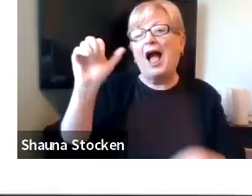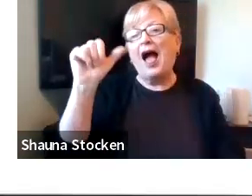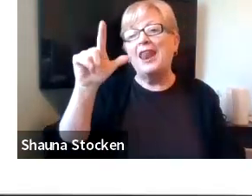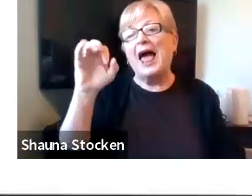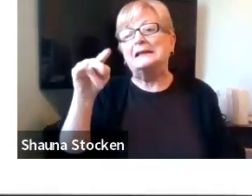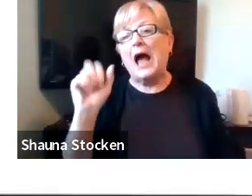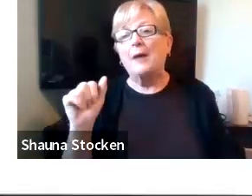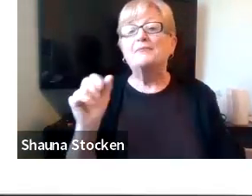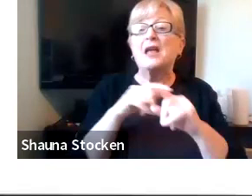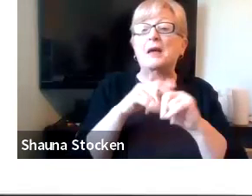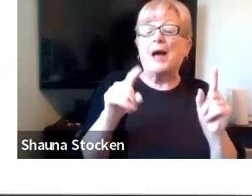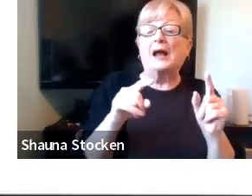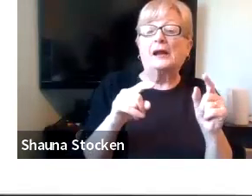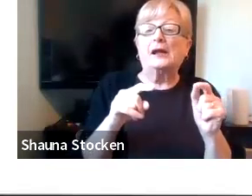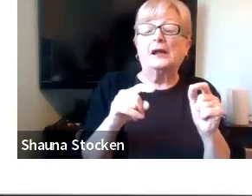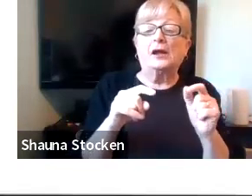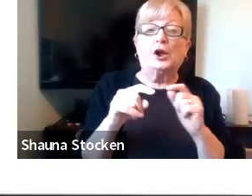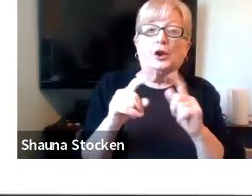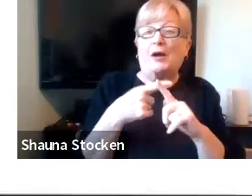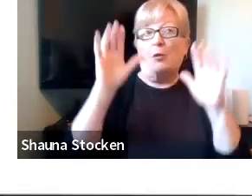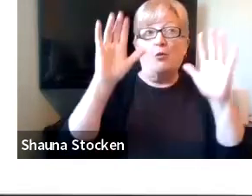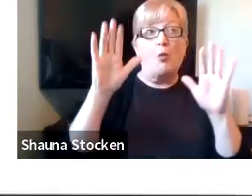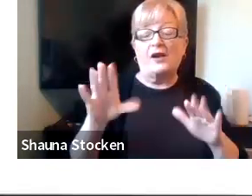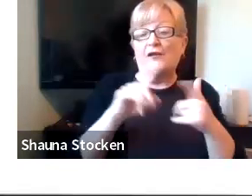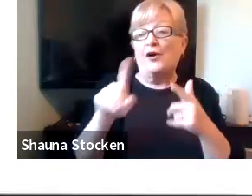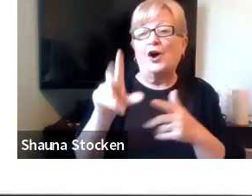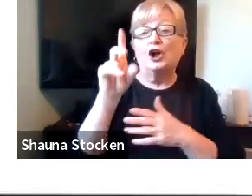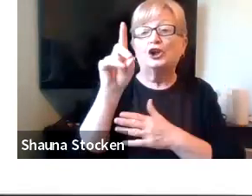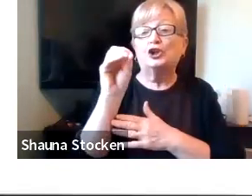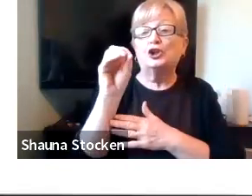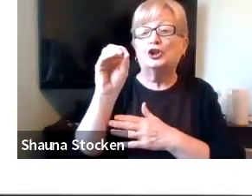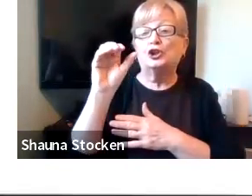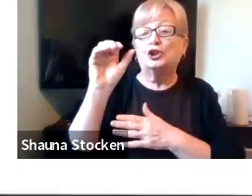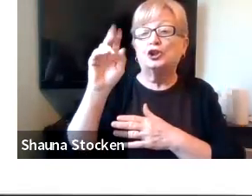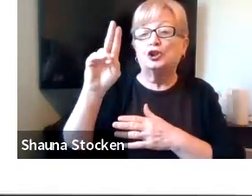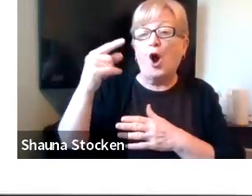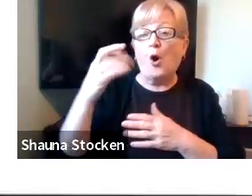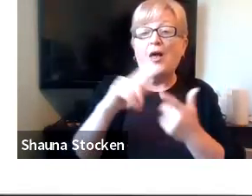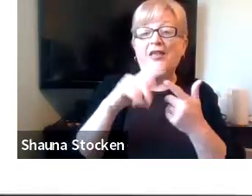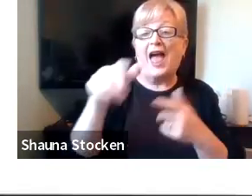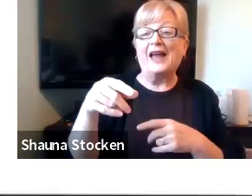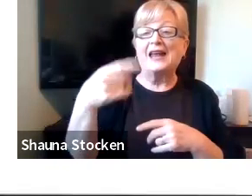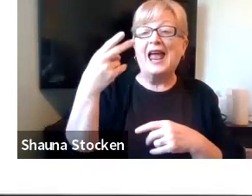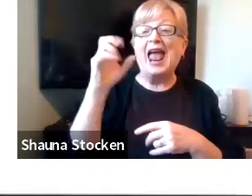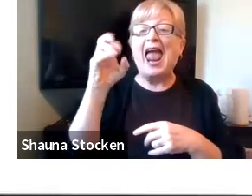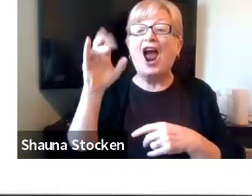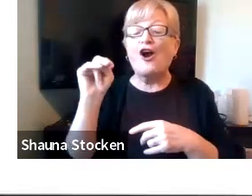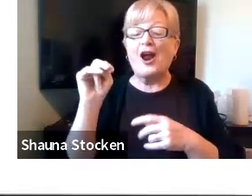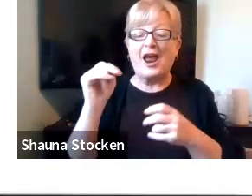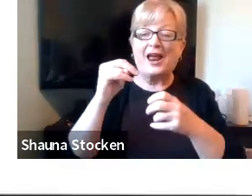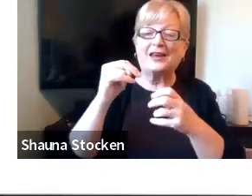some wonderful dough that was handmade by Erin, and my cookies came